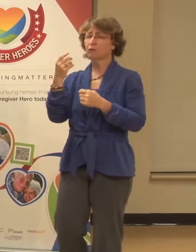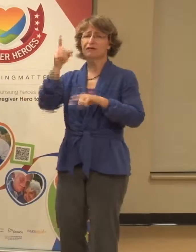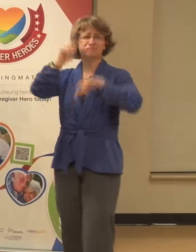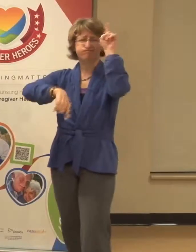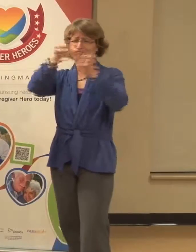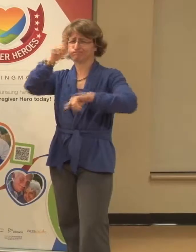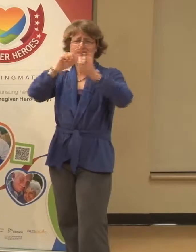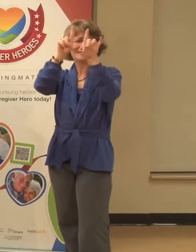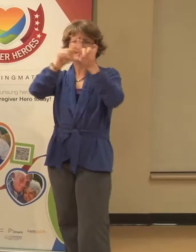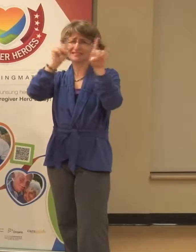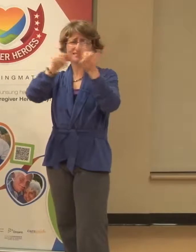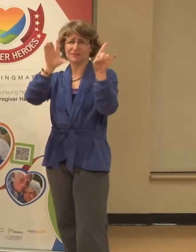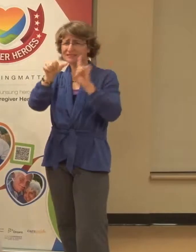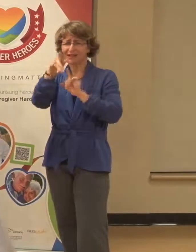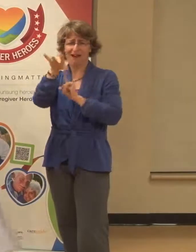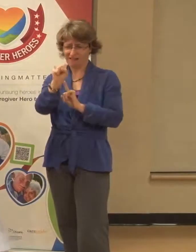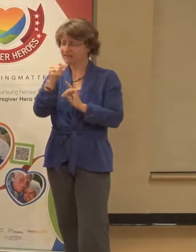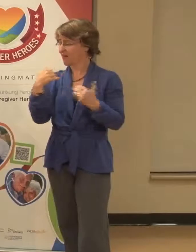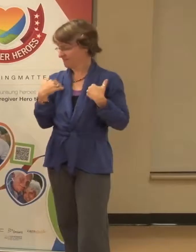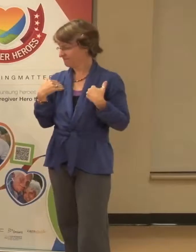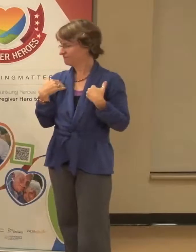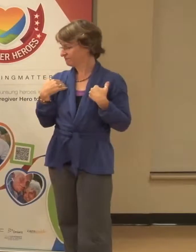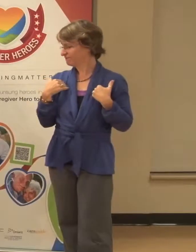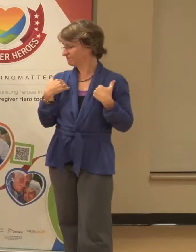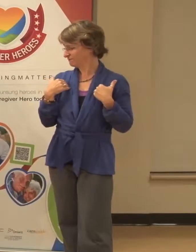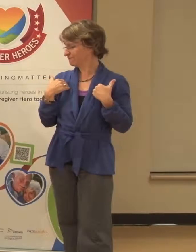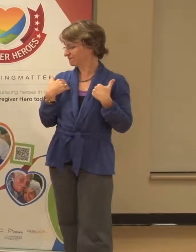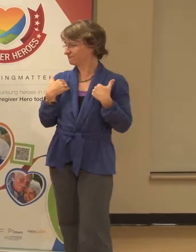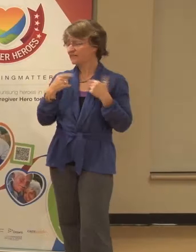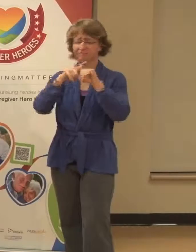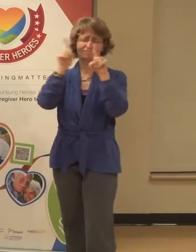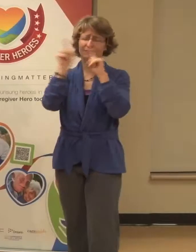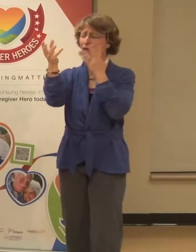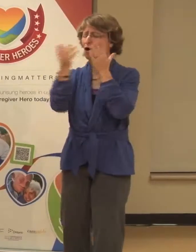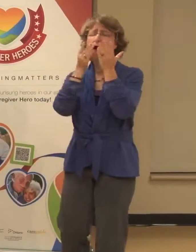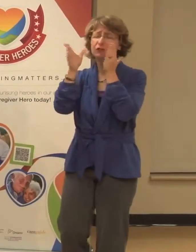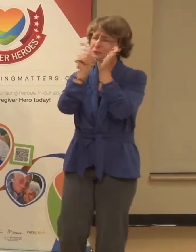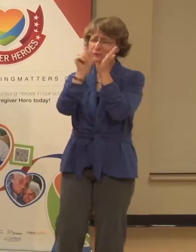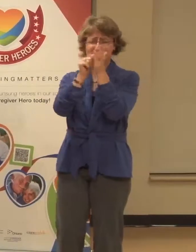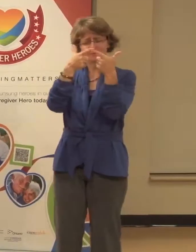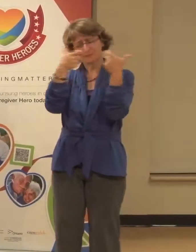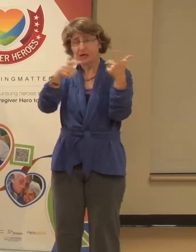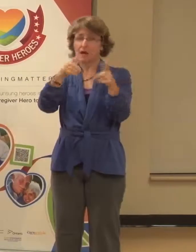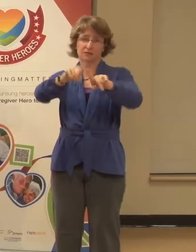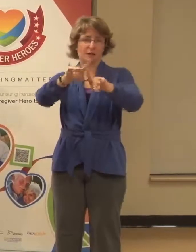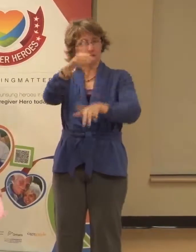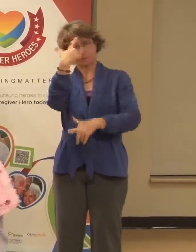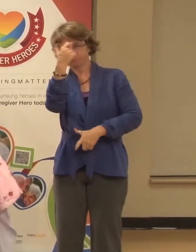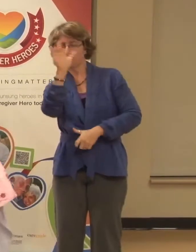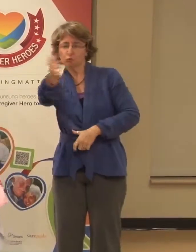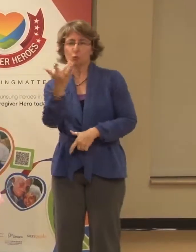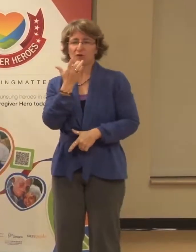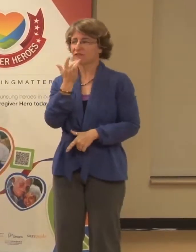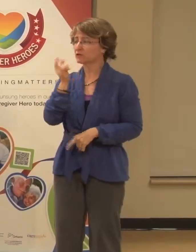of assortments in the nightgowns and all kinds of colors. It all depends on what you like. So